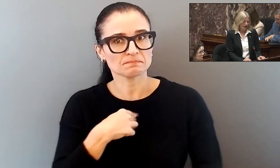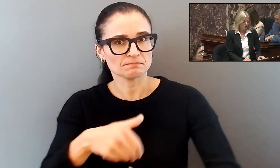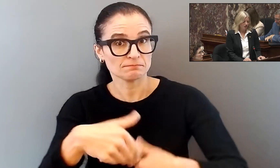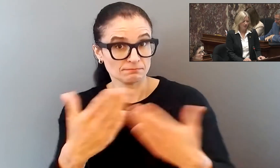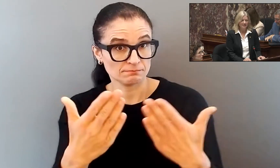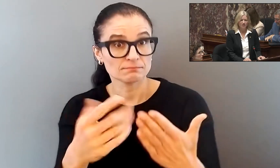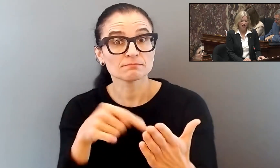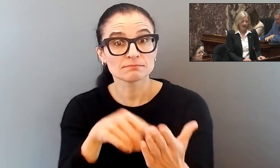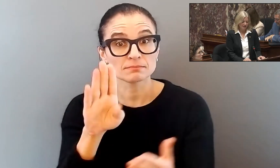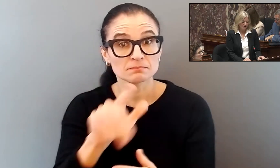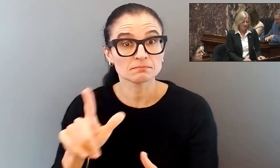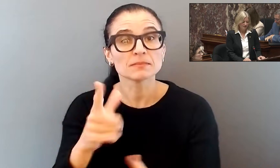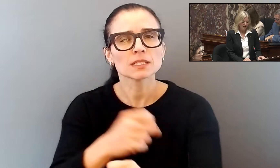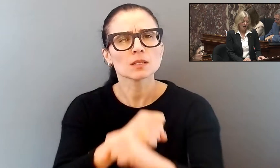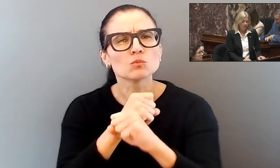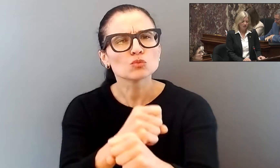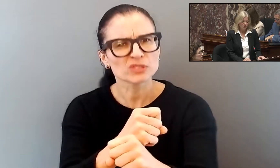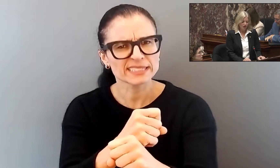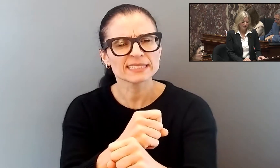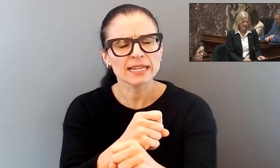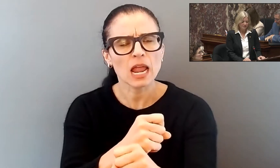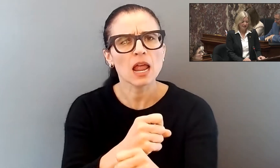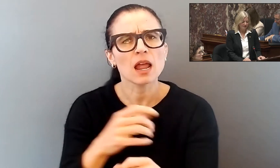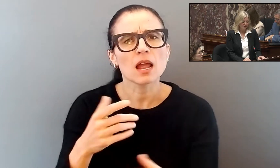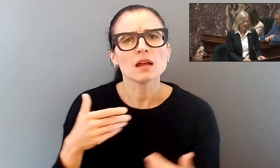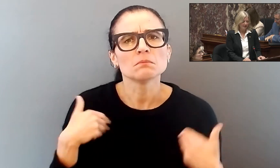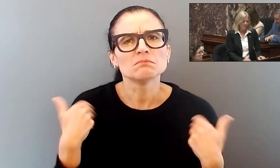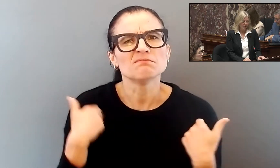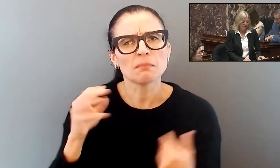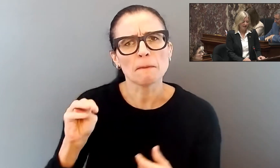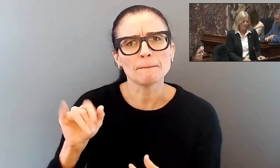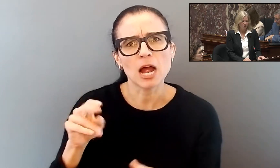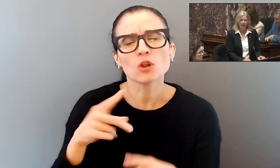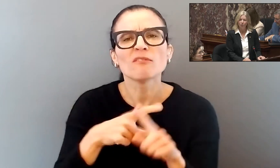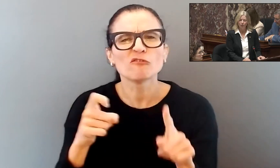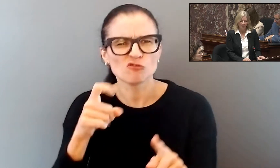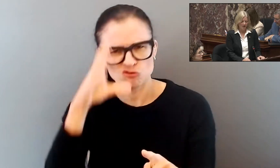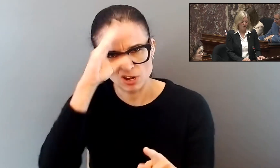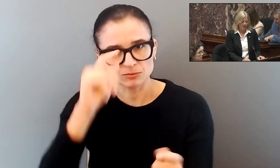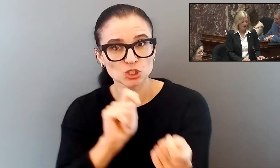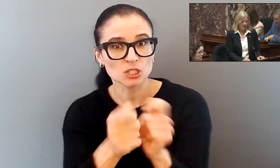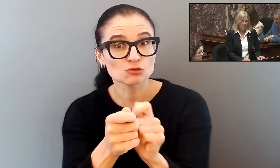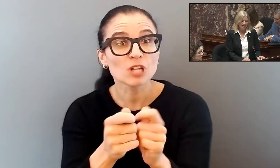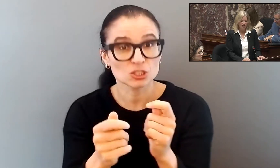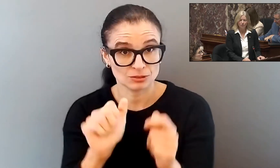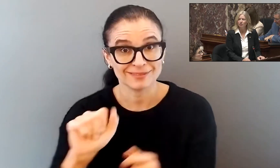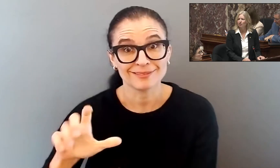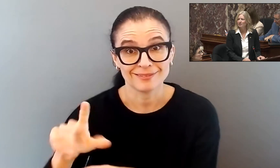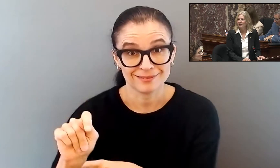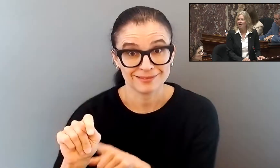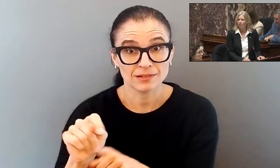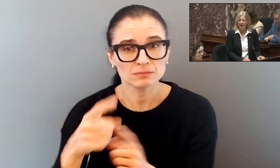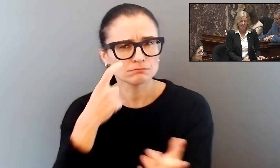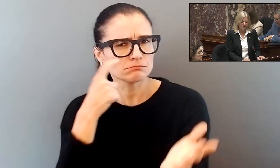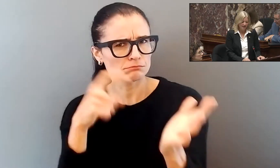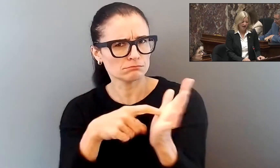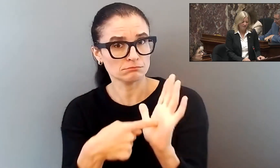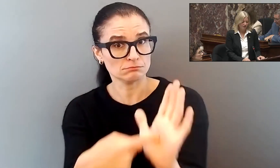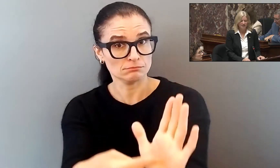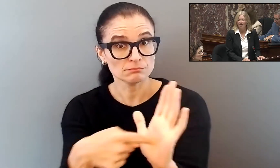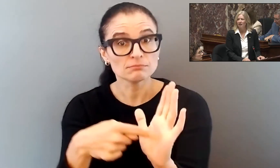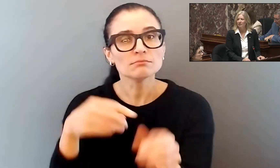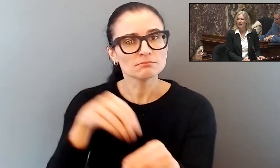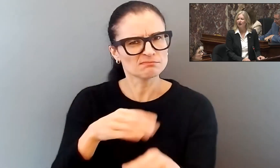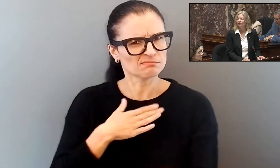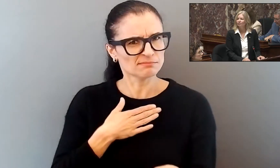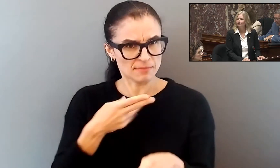from Gender Transition Act, of which notice has been given in my name on the order paper, be introduced and read a